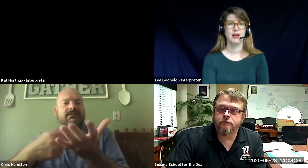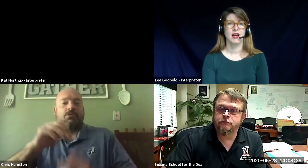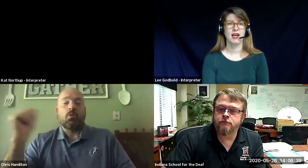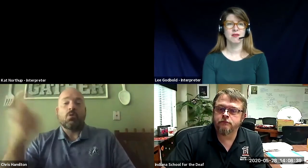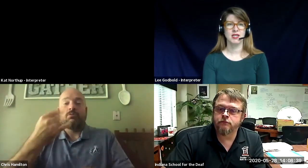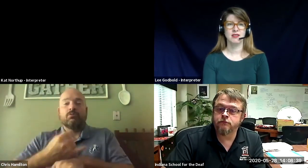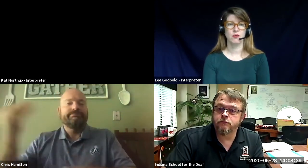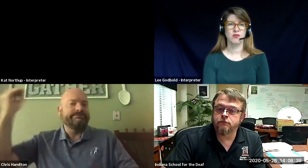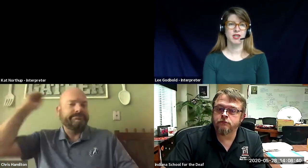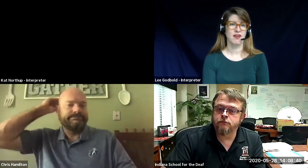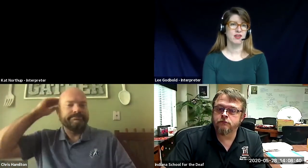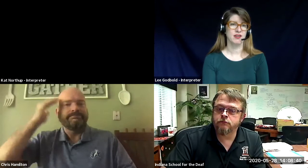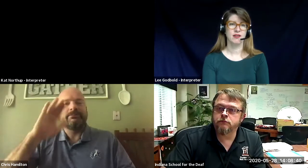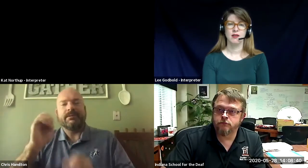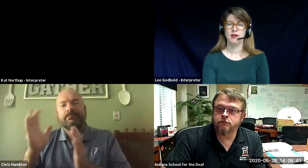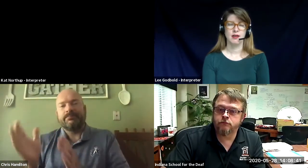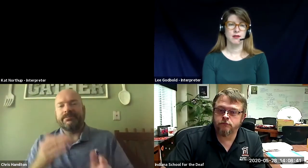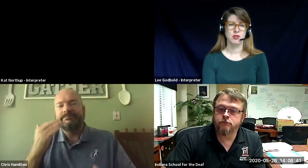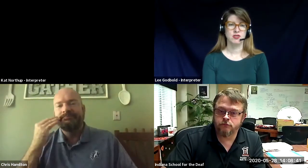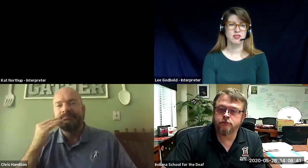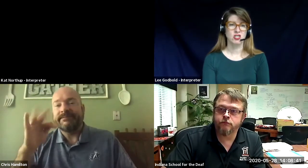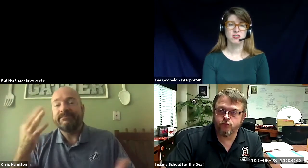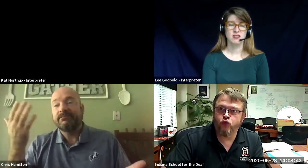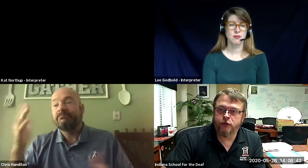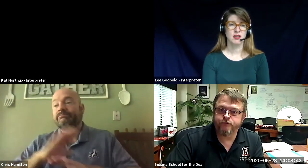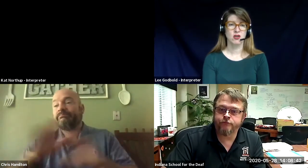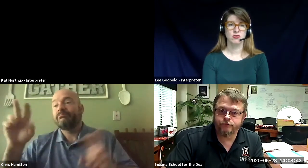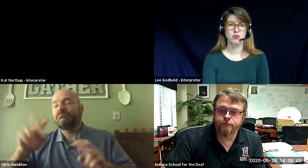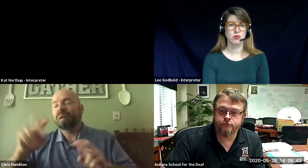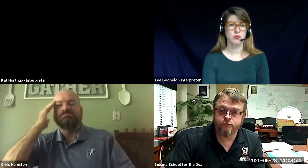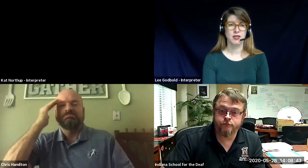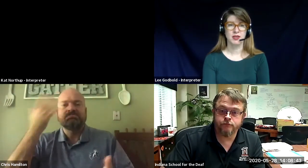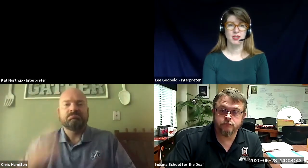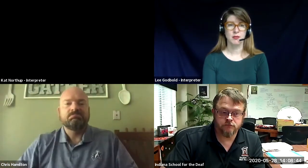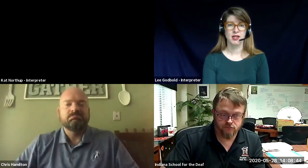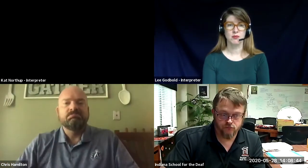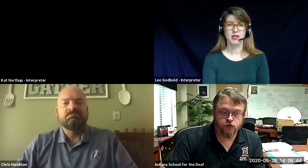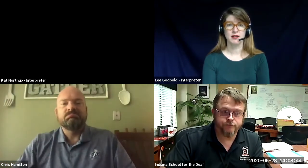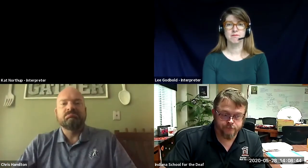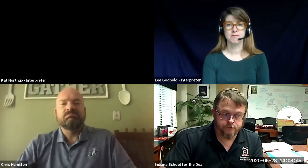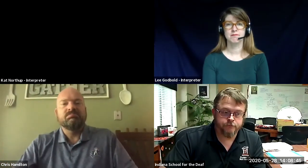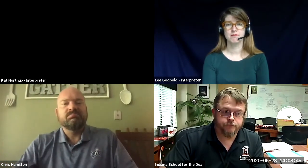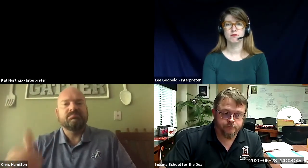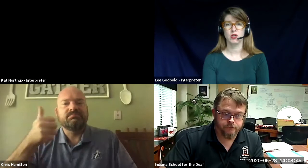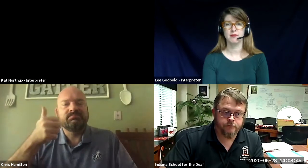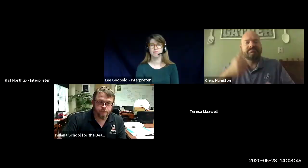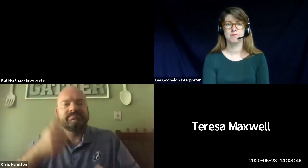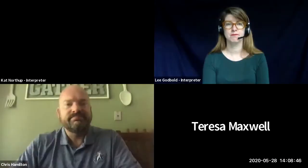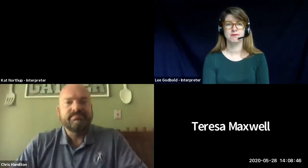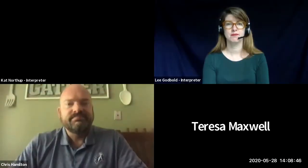I admit that we've been having those discussions, and something that all schools should be keeping that in the back of their mind, right? All